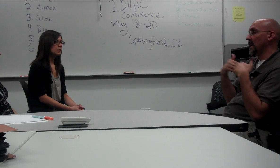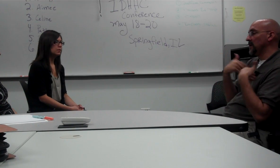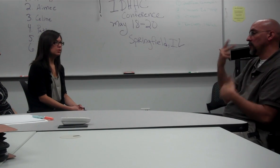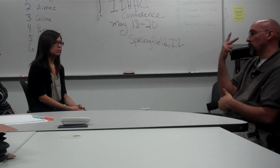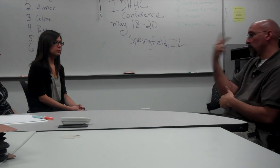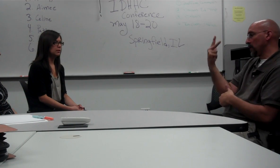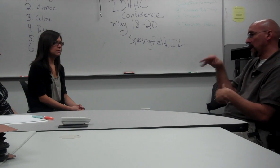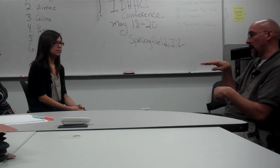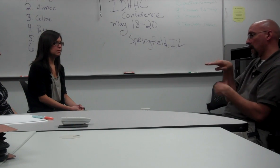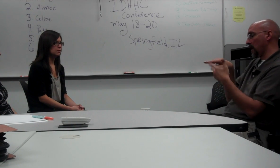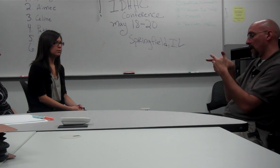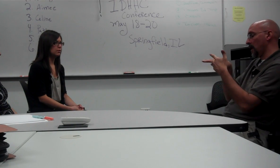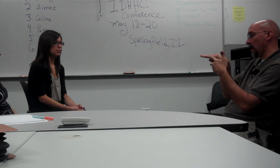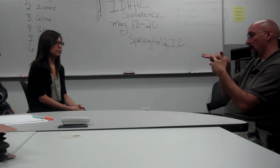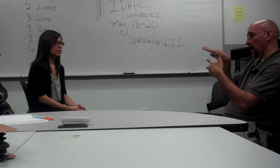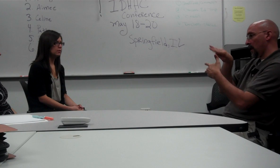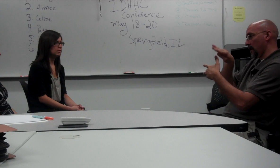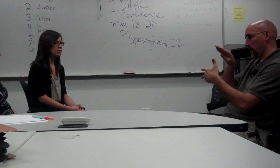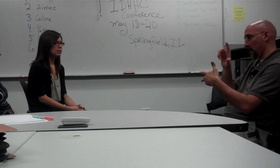In the general license, there are 3